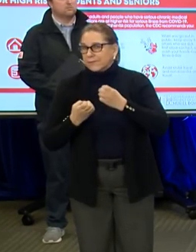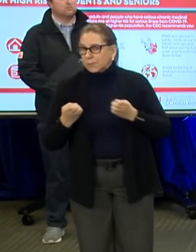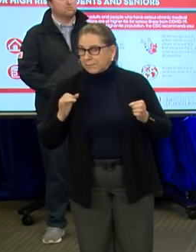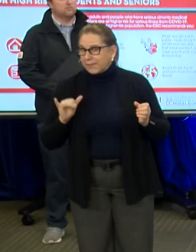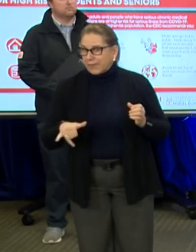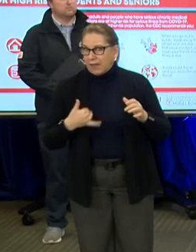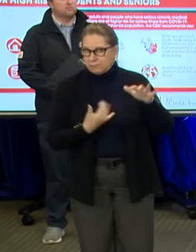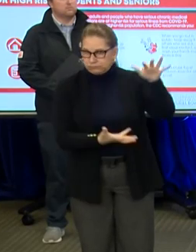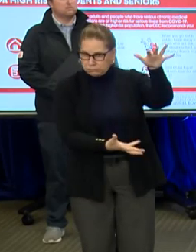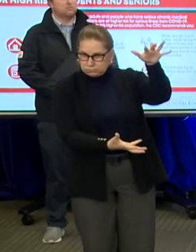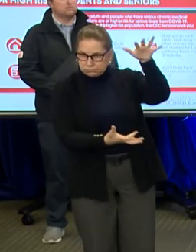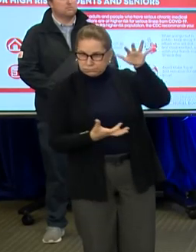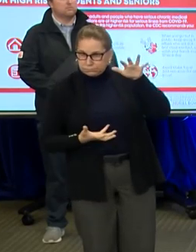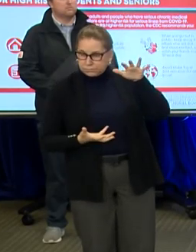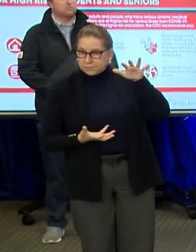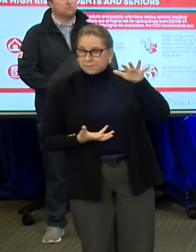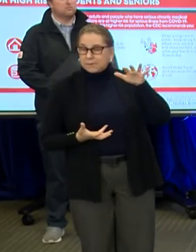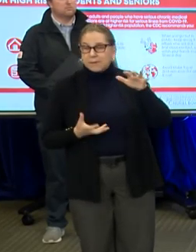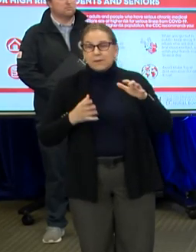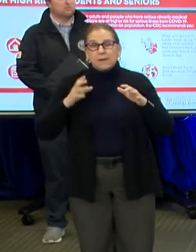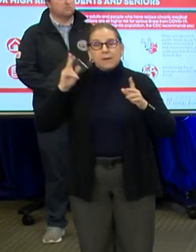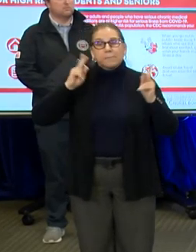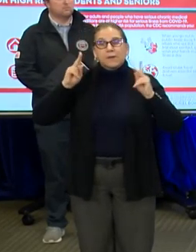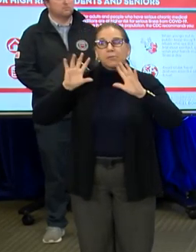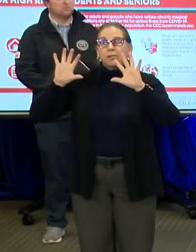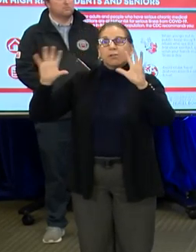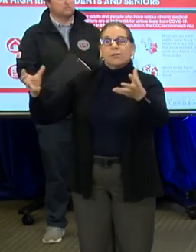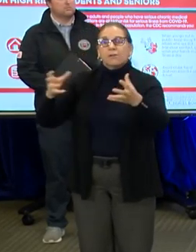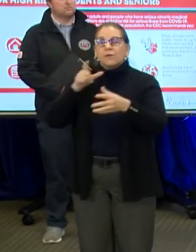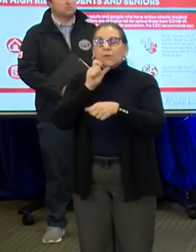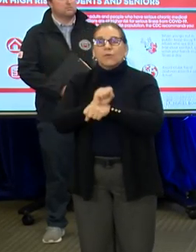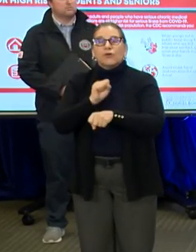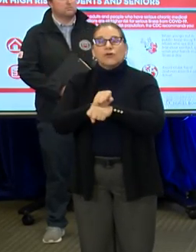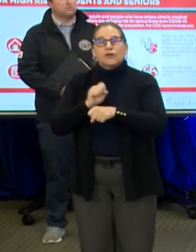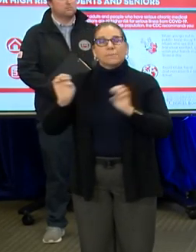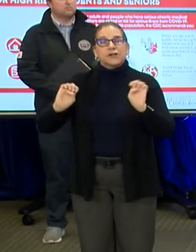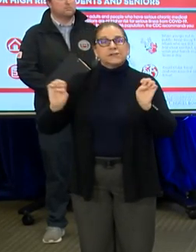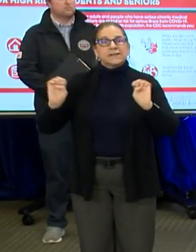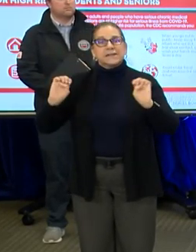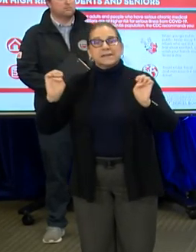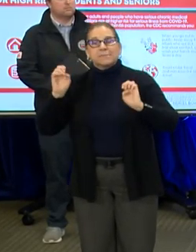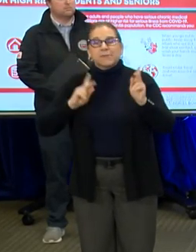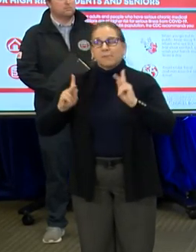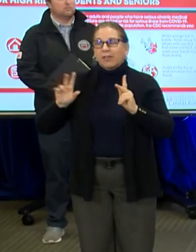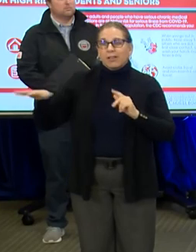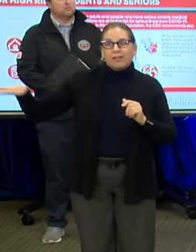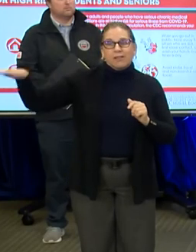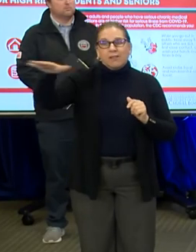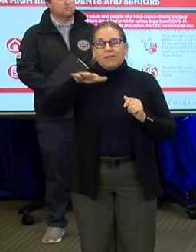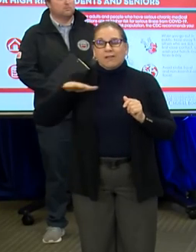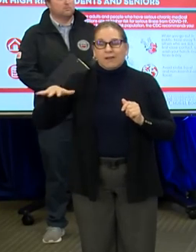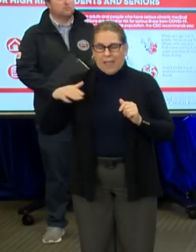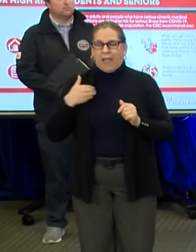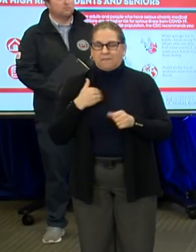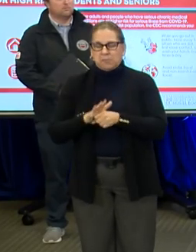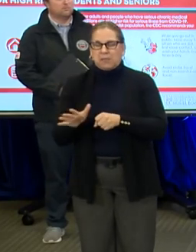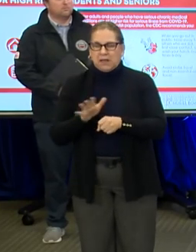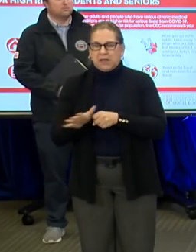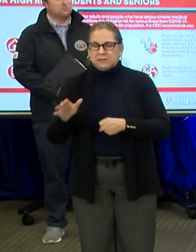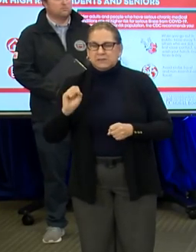responders, and we have the stock to do that. And at our hospitals, we have about 78